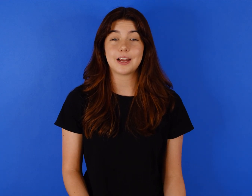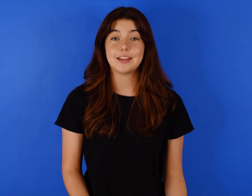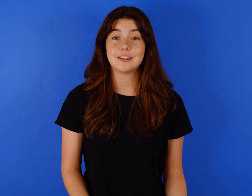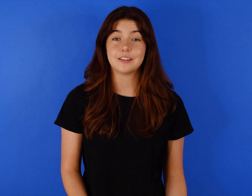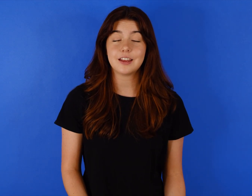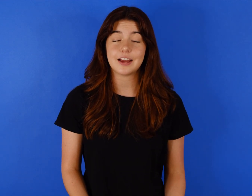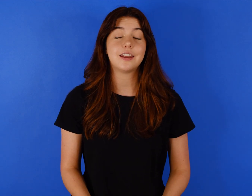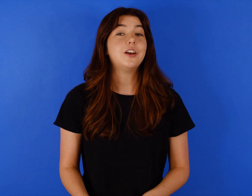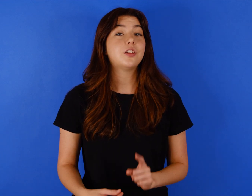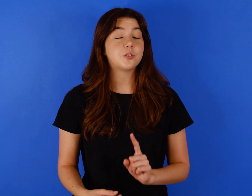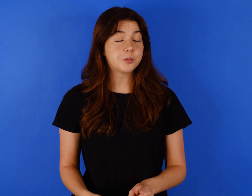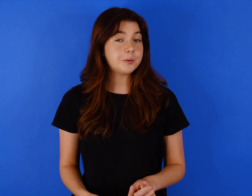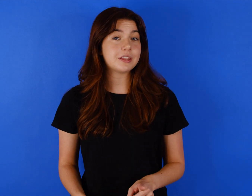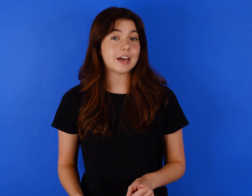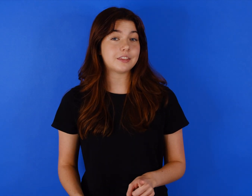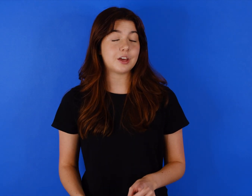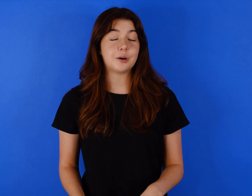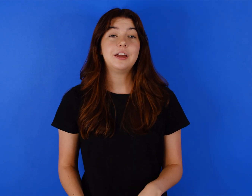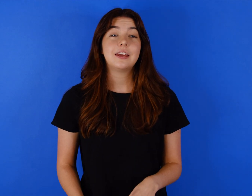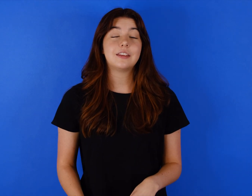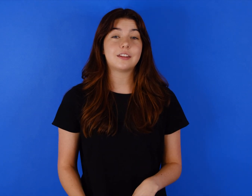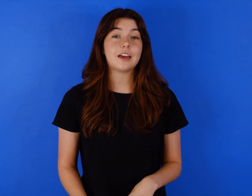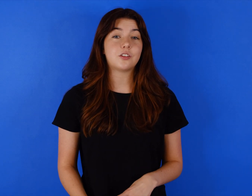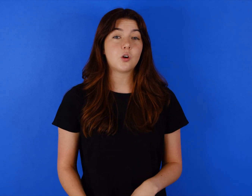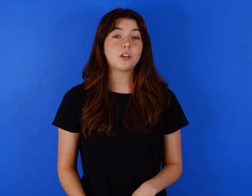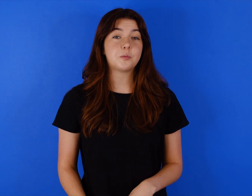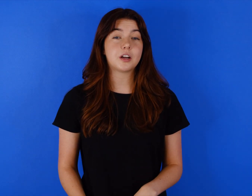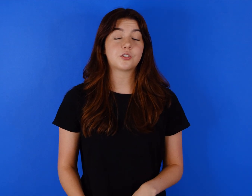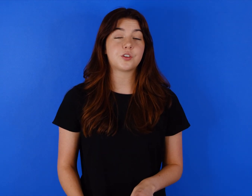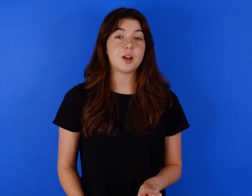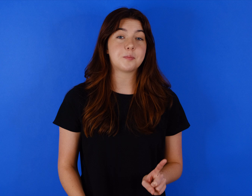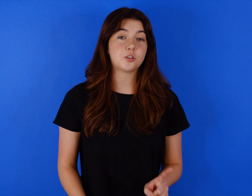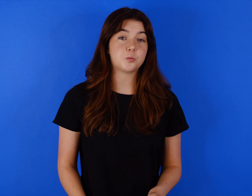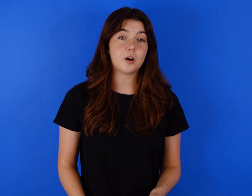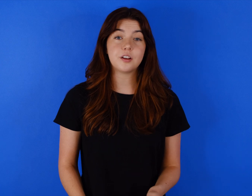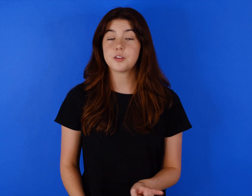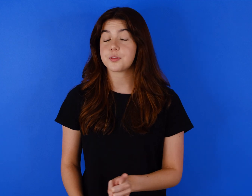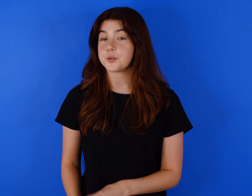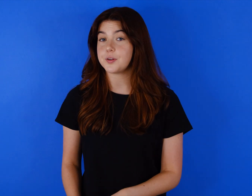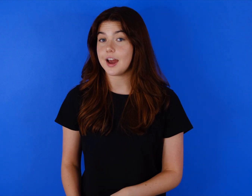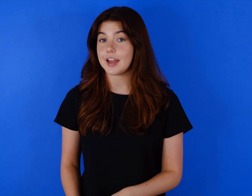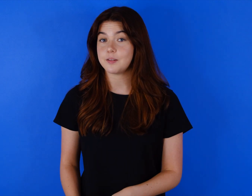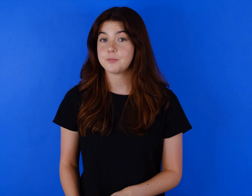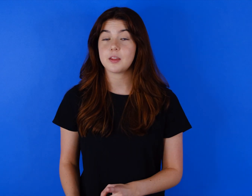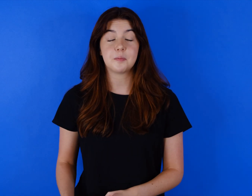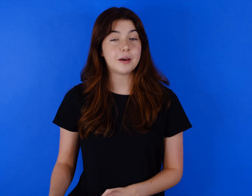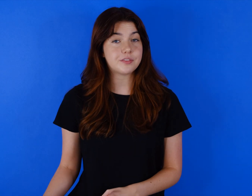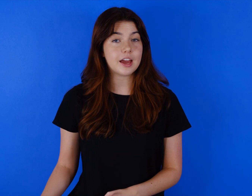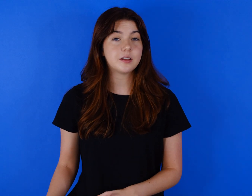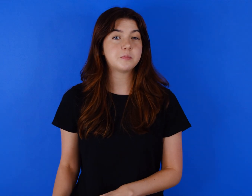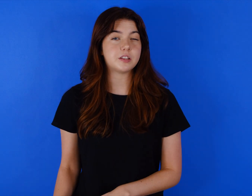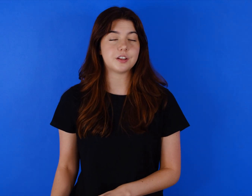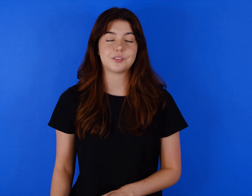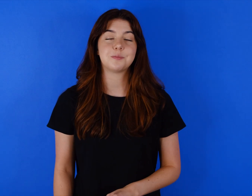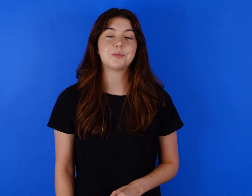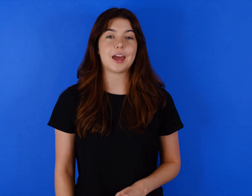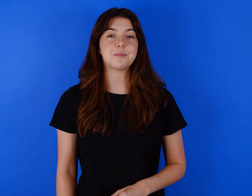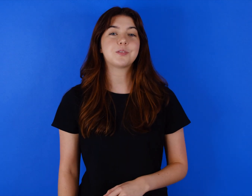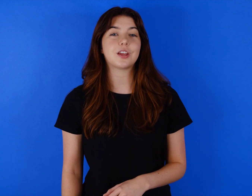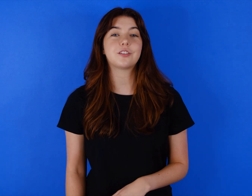into the sign. The rule with that, though, is that it only works for numbers 1 through 9. Above that, it's different, okay? So let's start